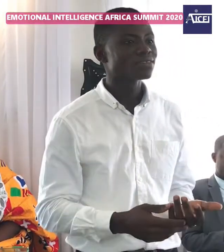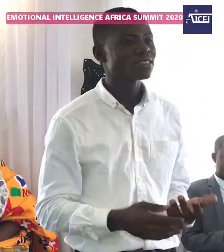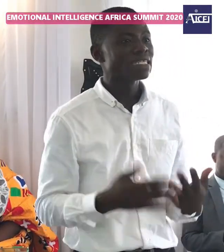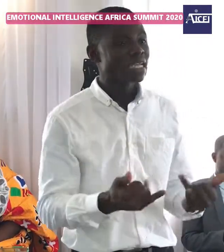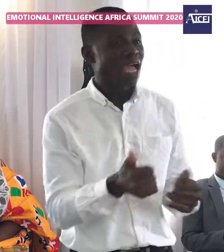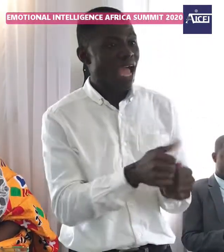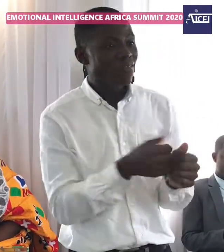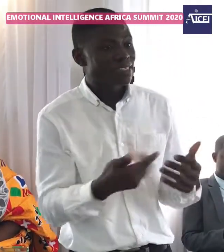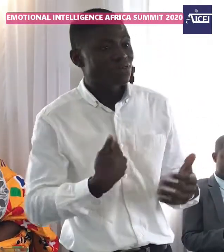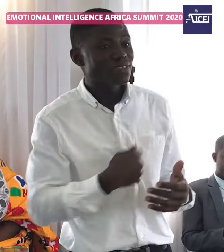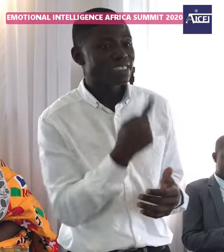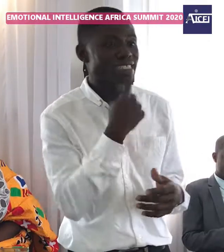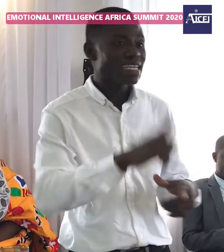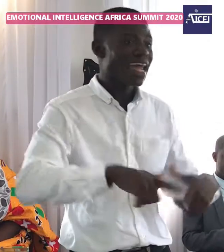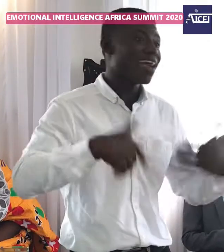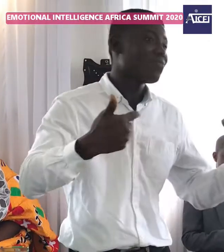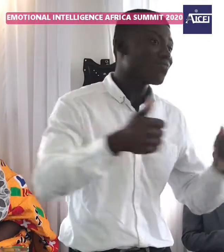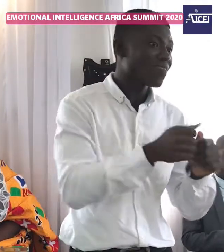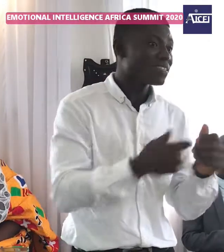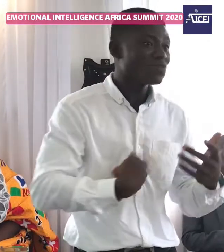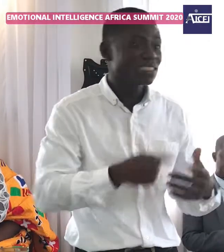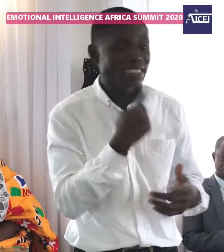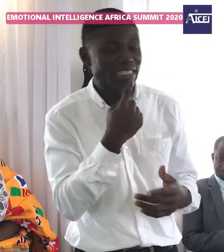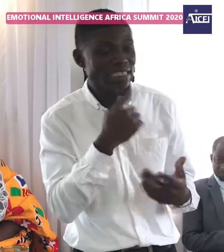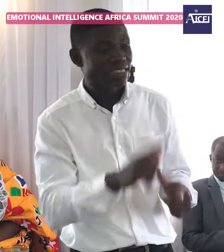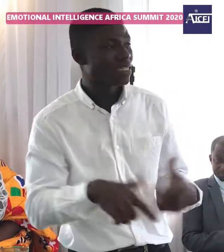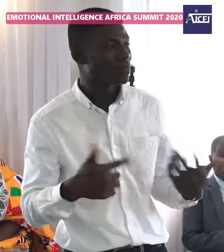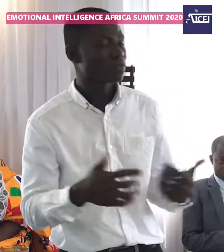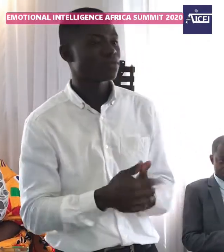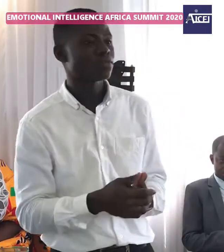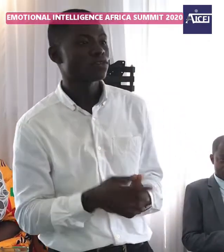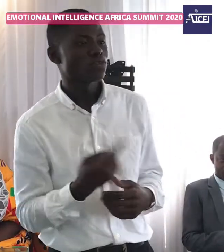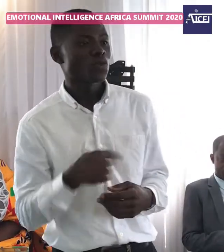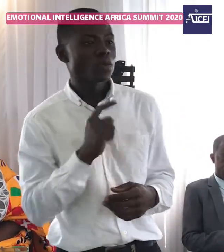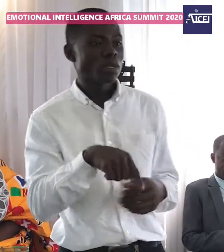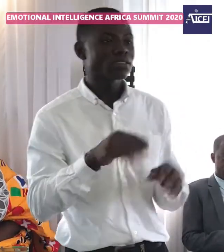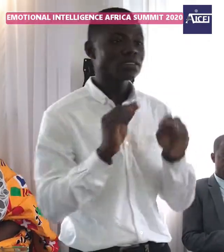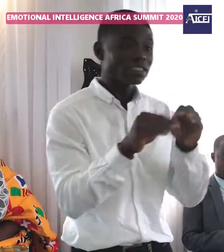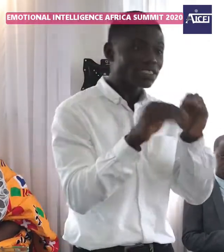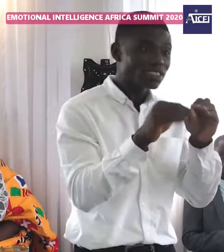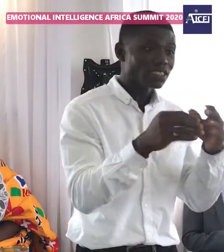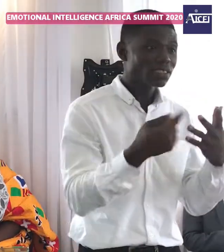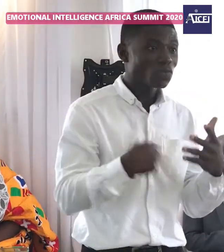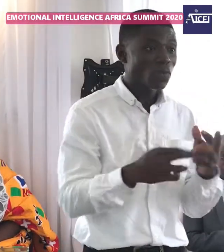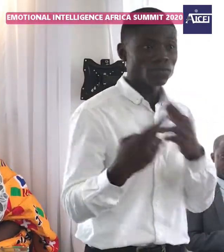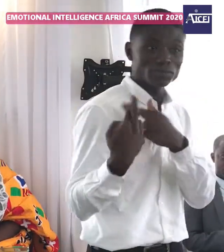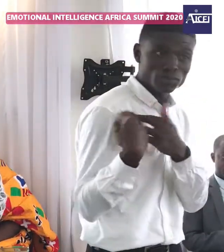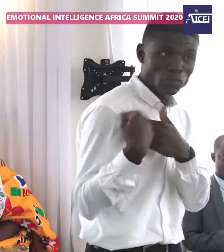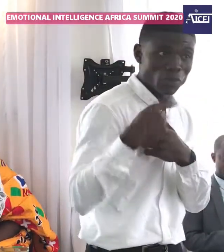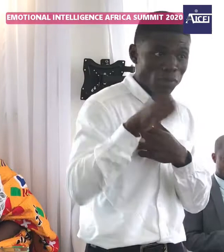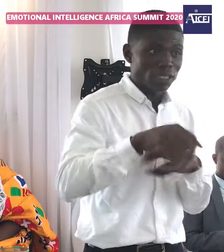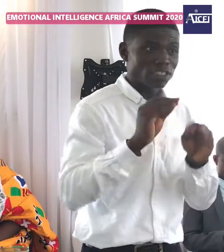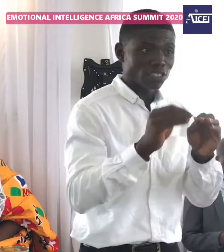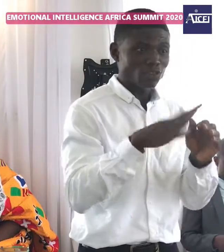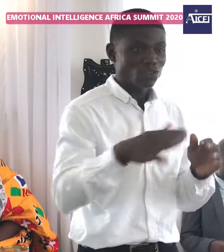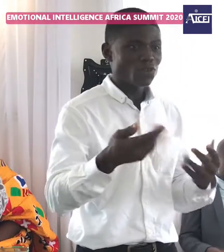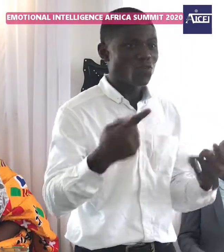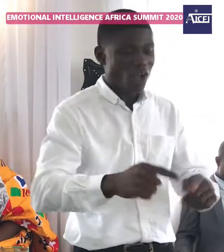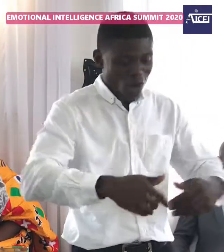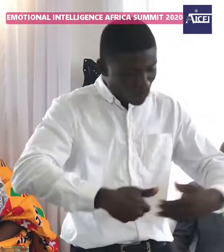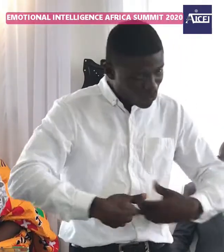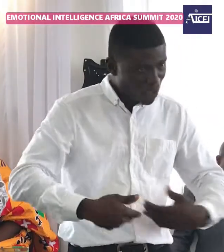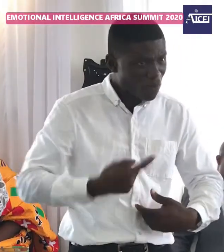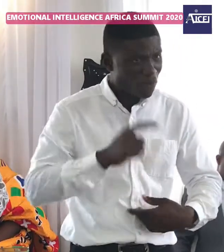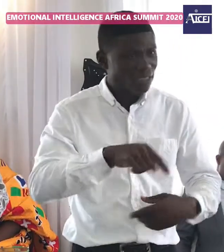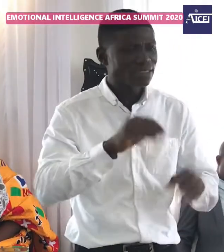We don't train adults. So it is imperative that we teach children at the early childhood days. We teach